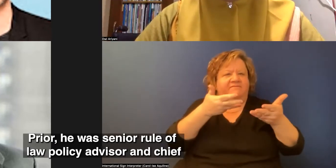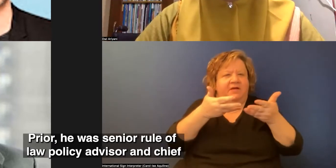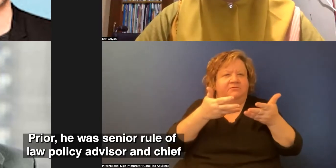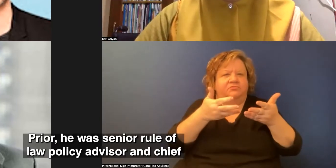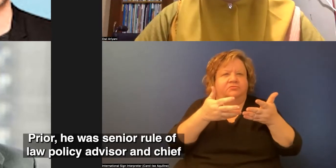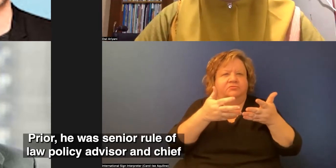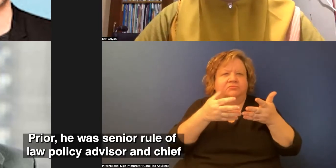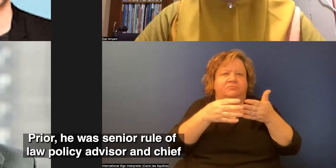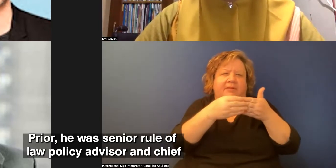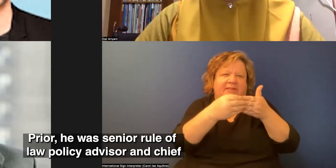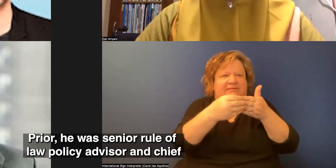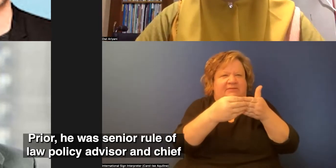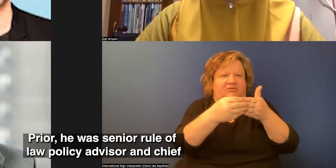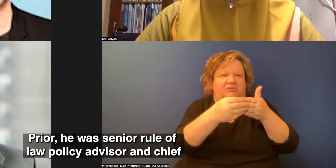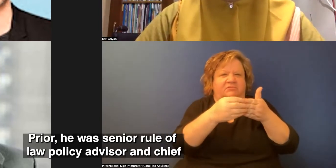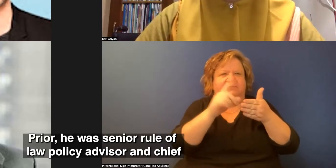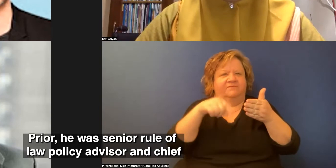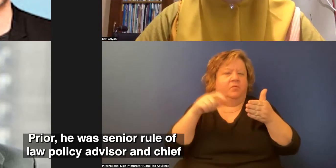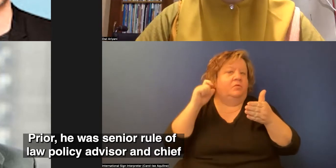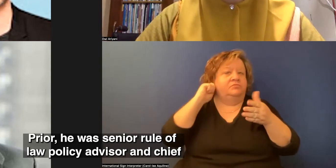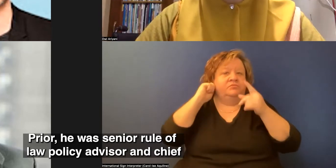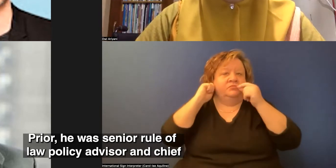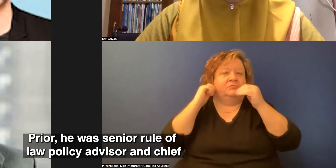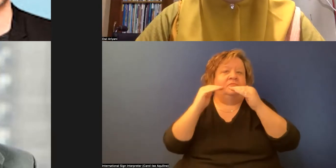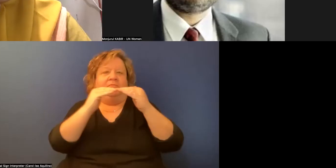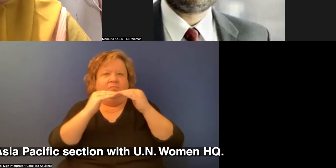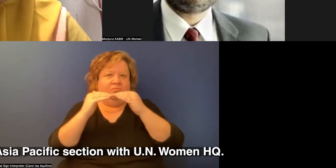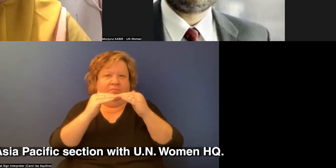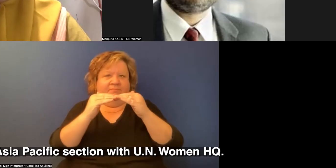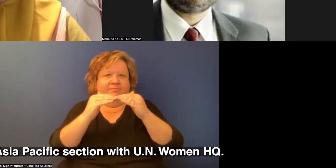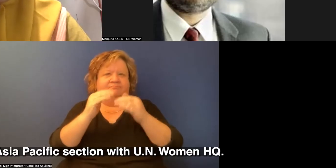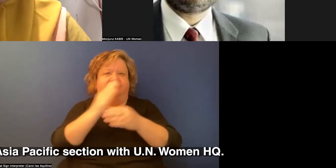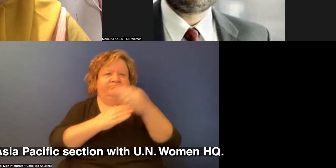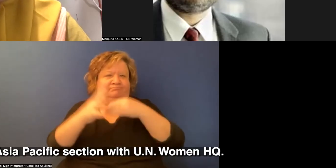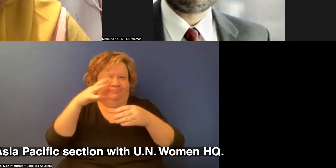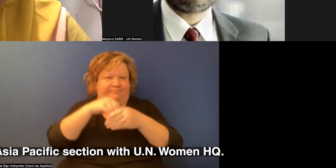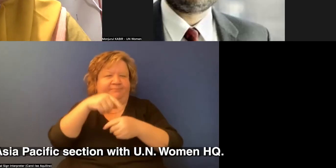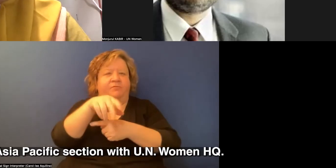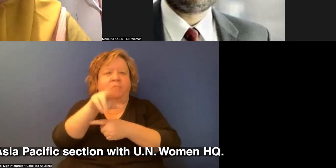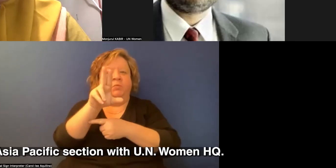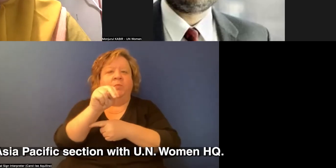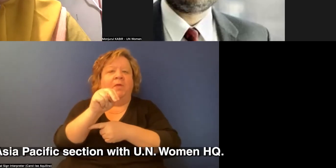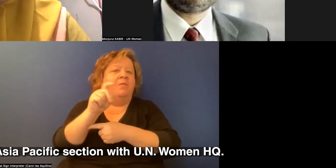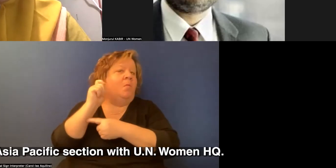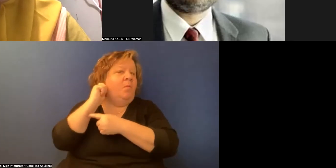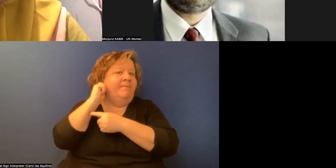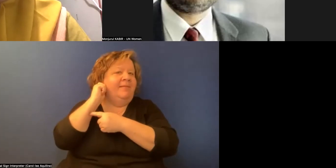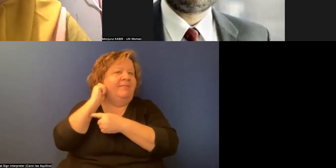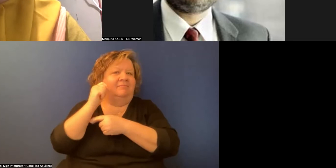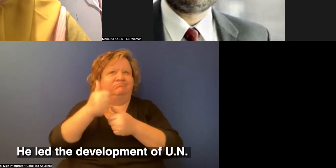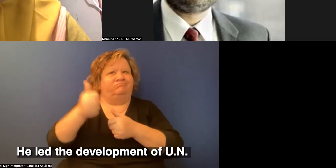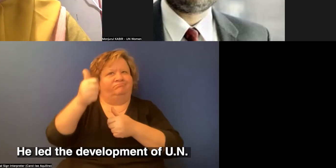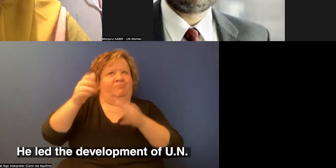to this, he was senior role of law policy advisor and chief of Asia Pacific section with UN Women